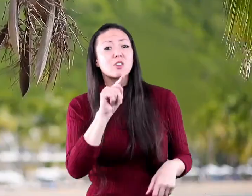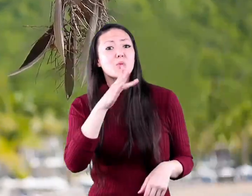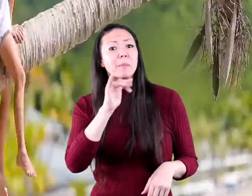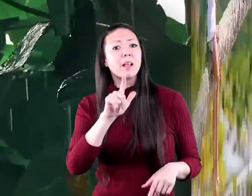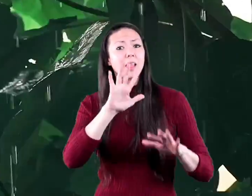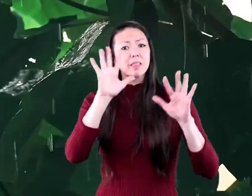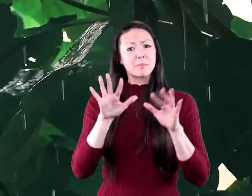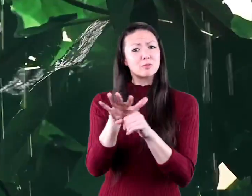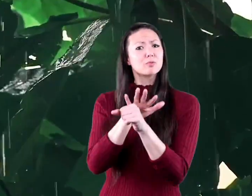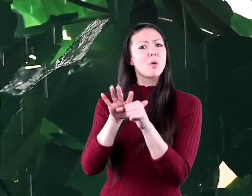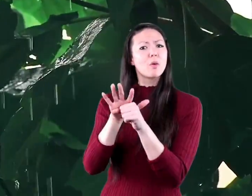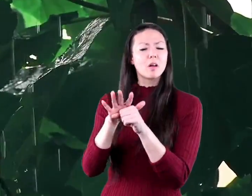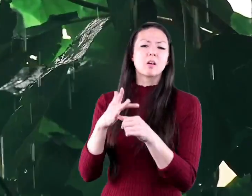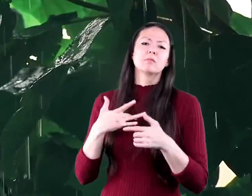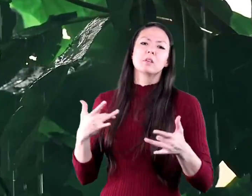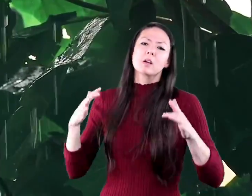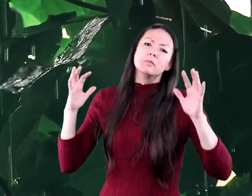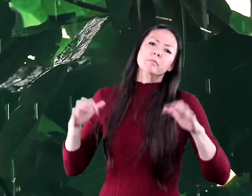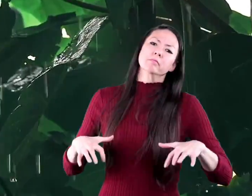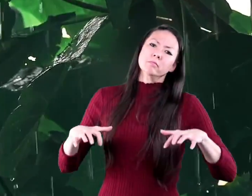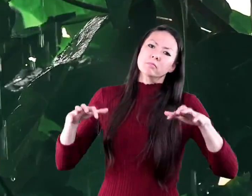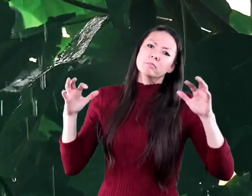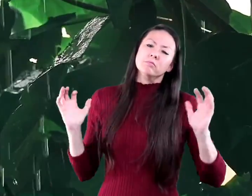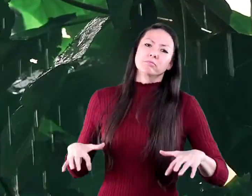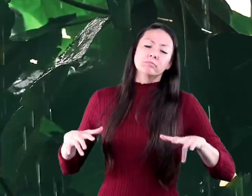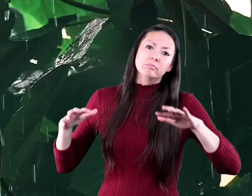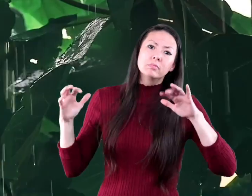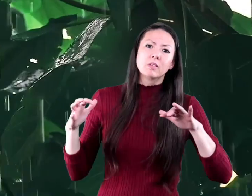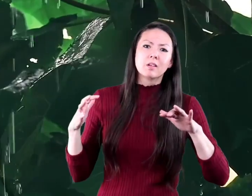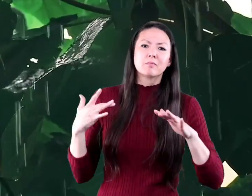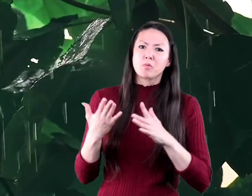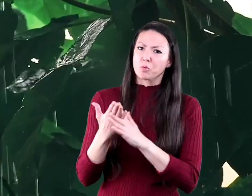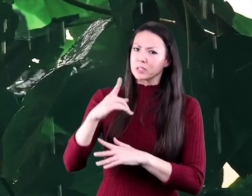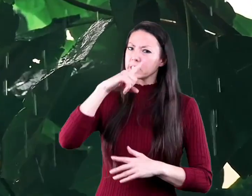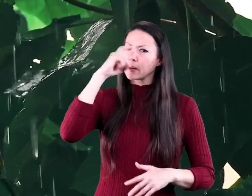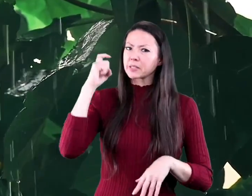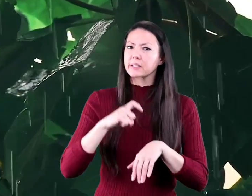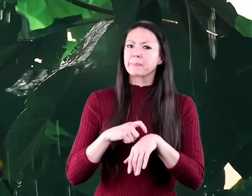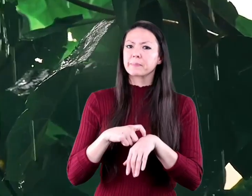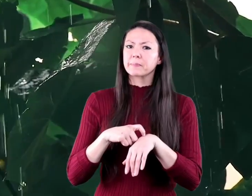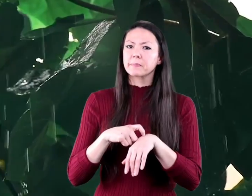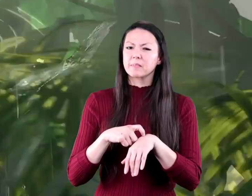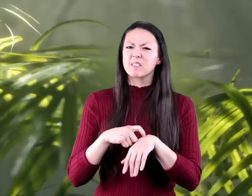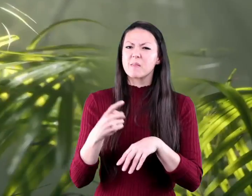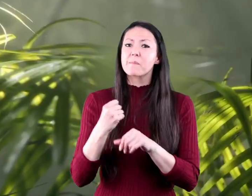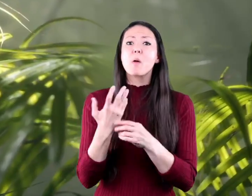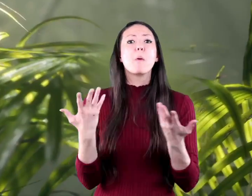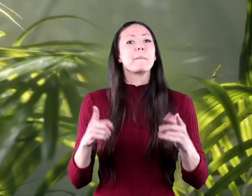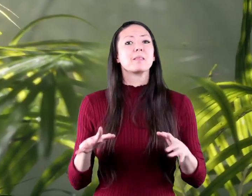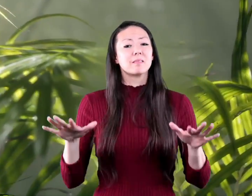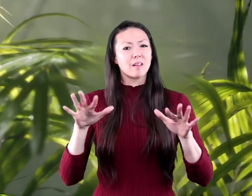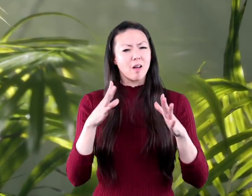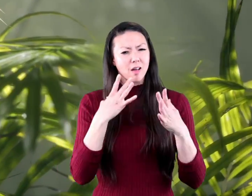tropical climate zones get a lot of rain especially in the summertime which makes it very humid it